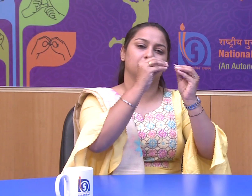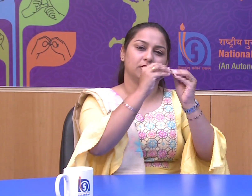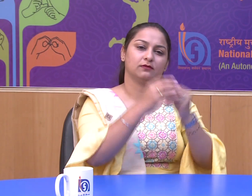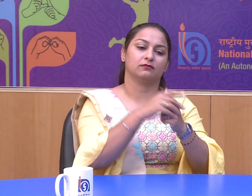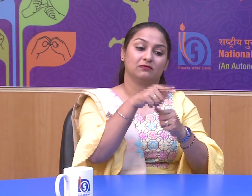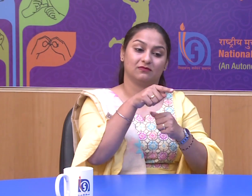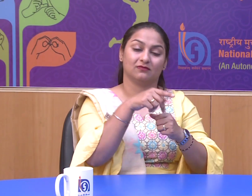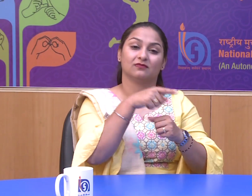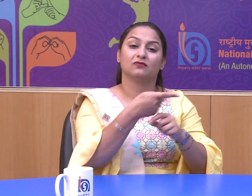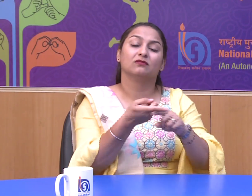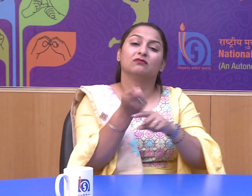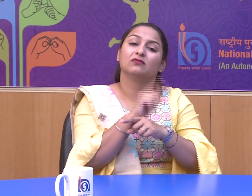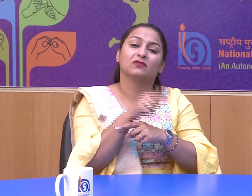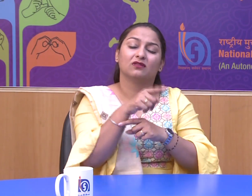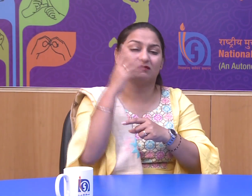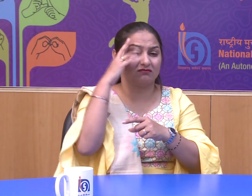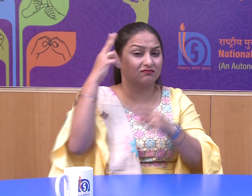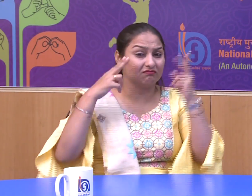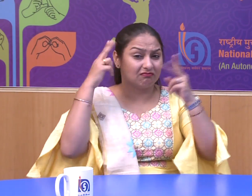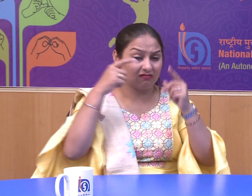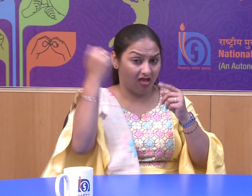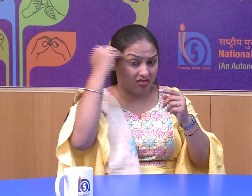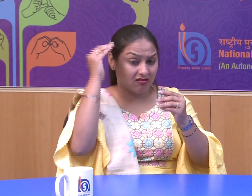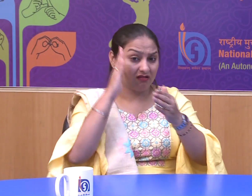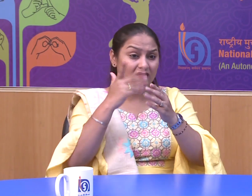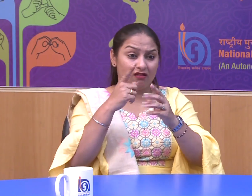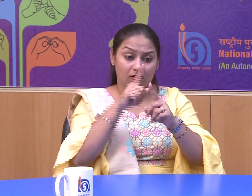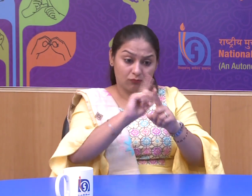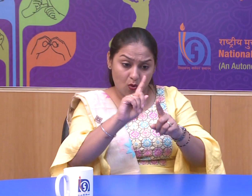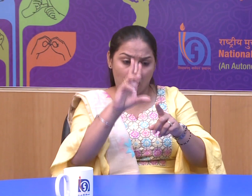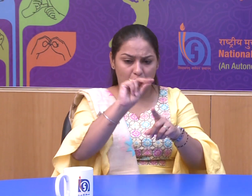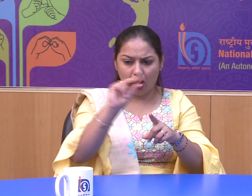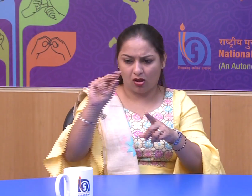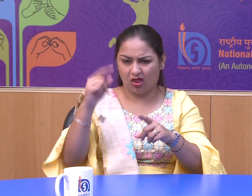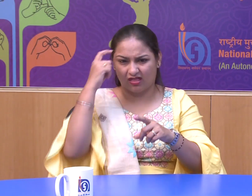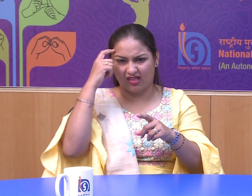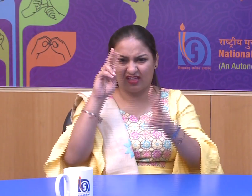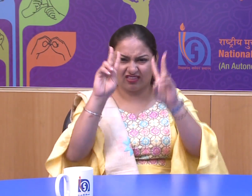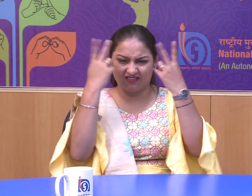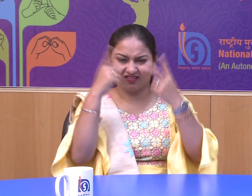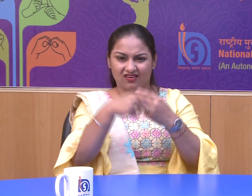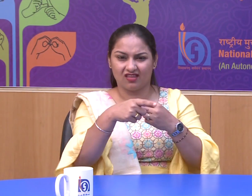due to his orthodox views and political preoccupations,